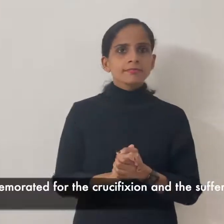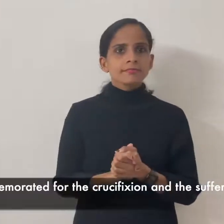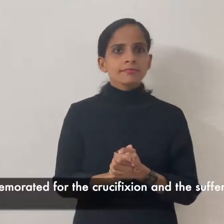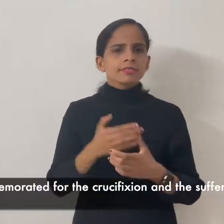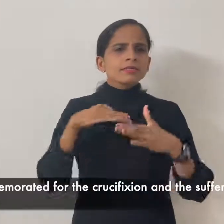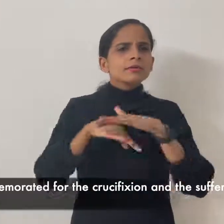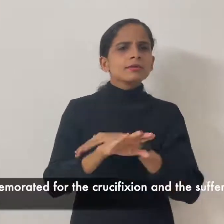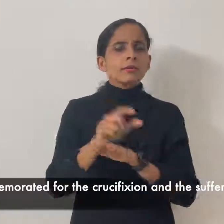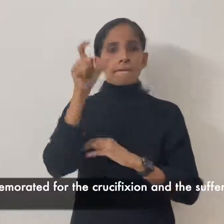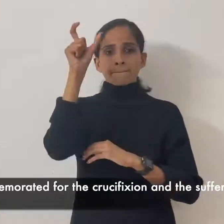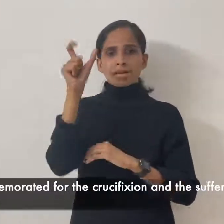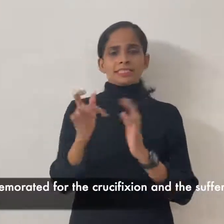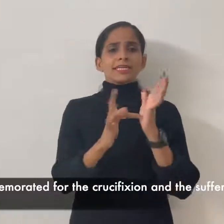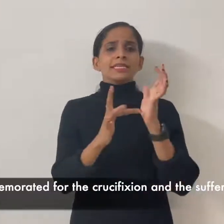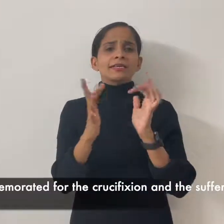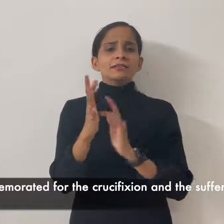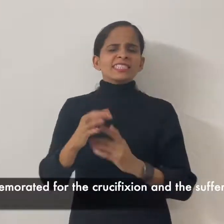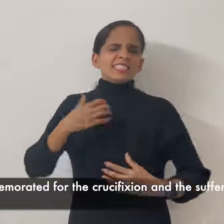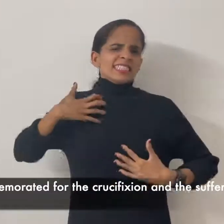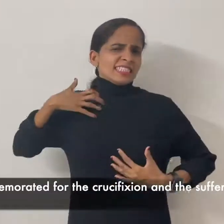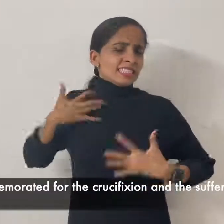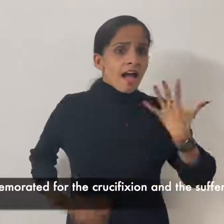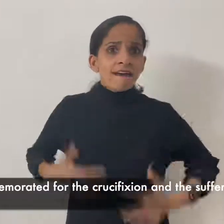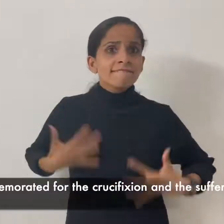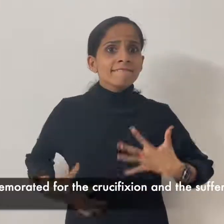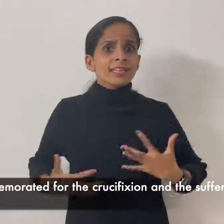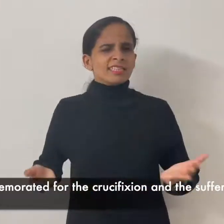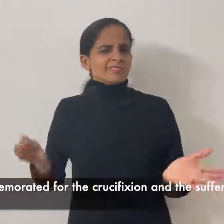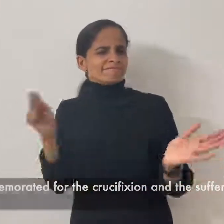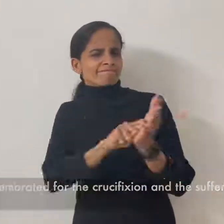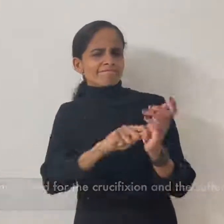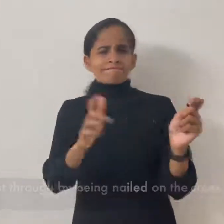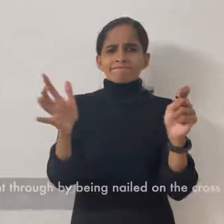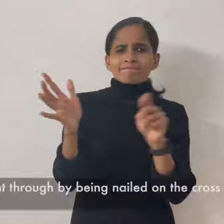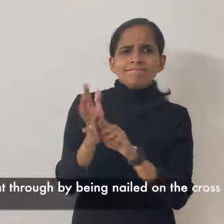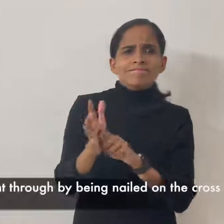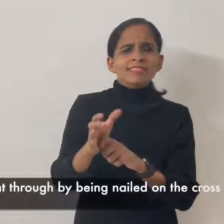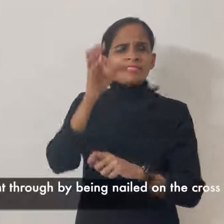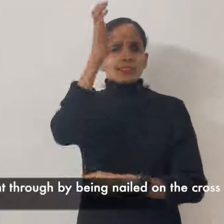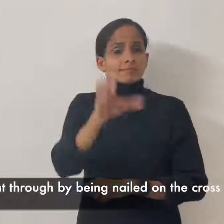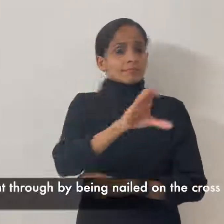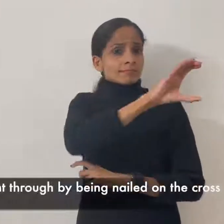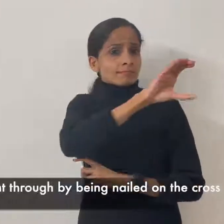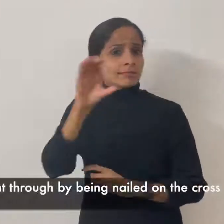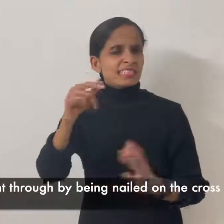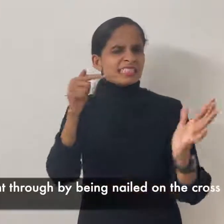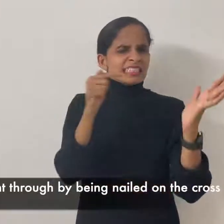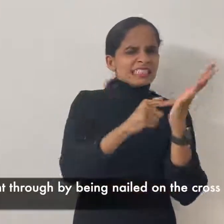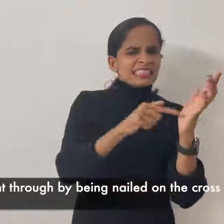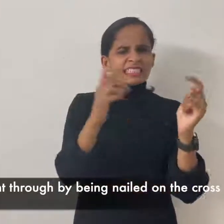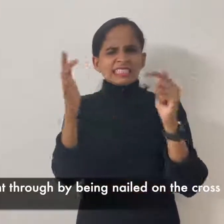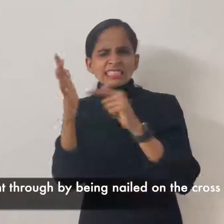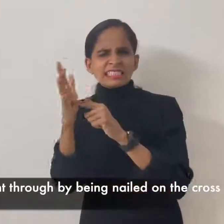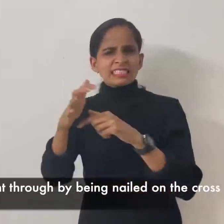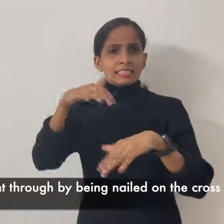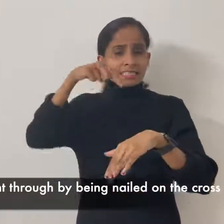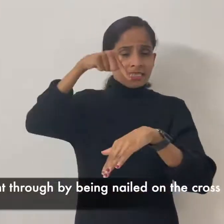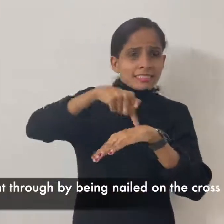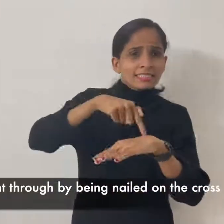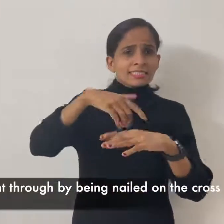the crucifixion and the suffering that Jesus Christ went through by being nailed